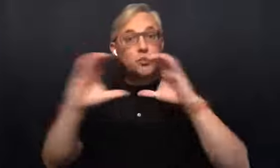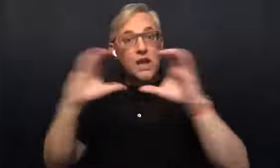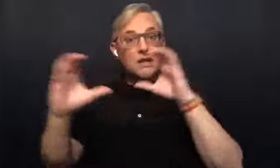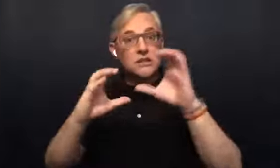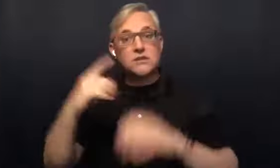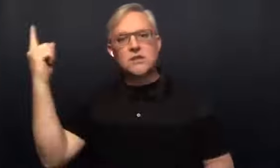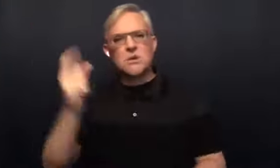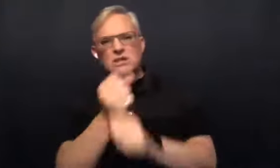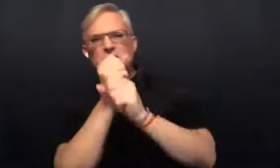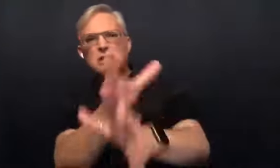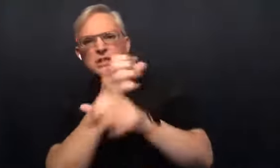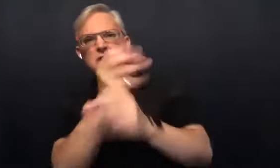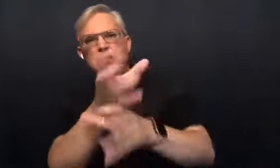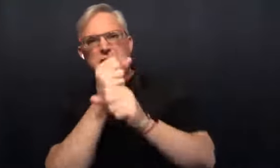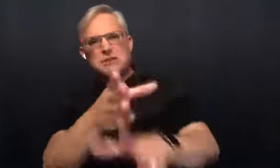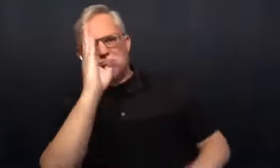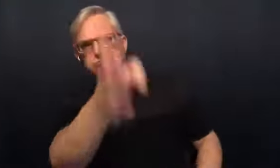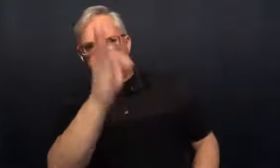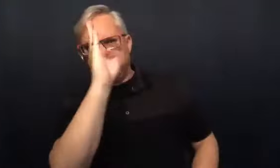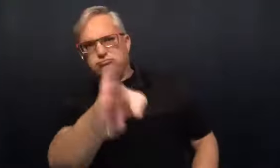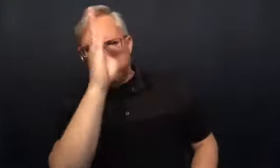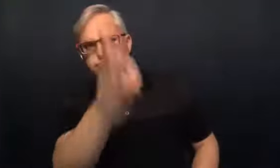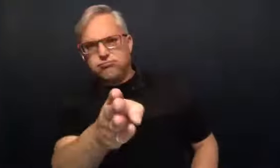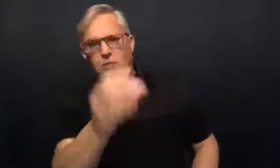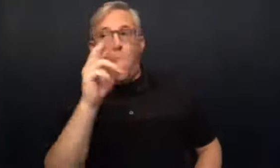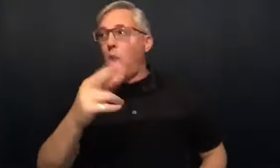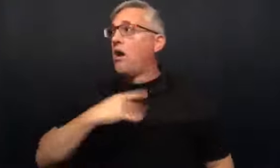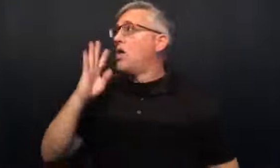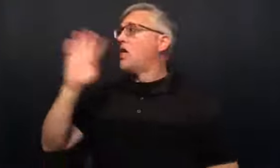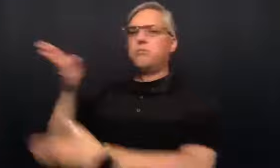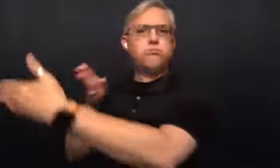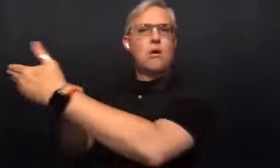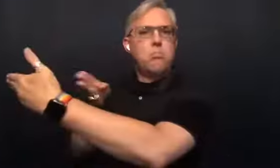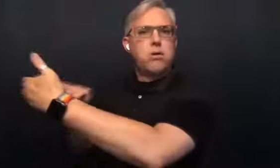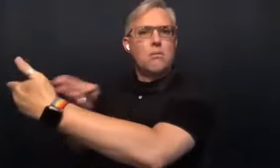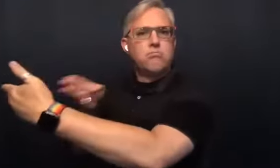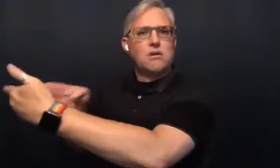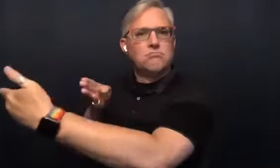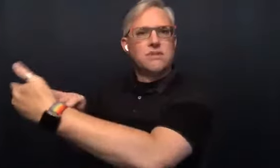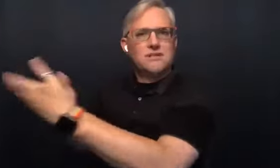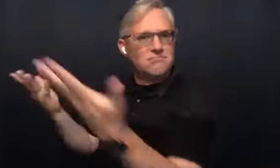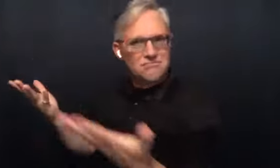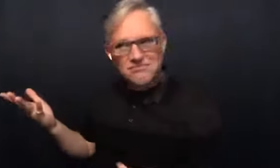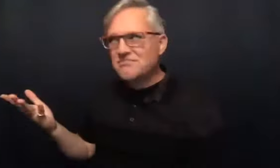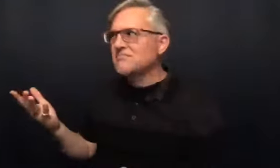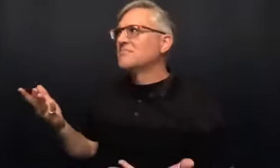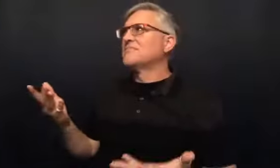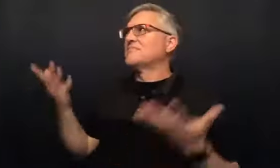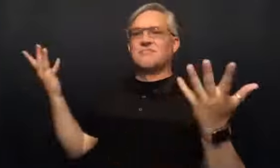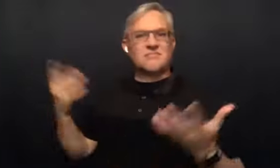or it was a roadblock. When someone is so hyper-focused on everything that you did, I was so bottled up, all I could do was